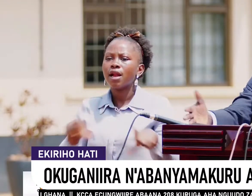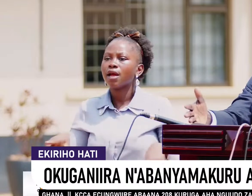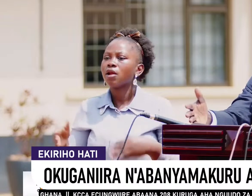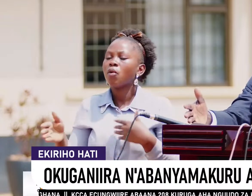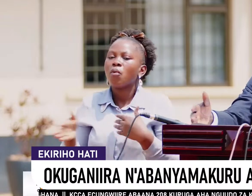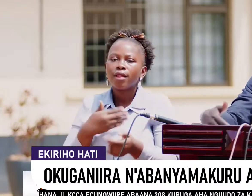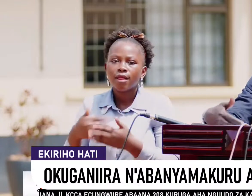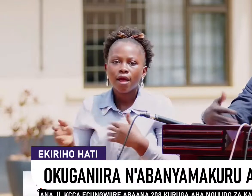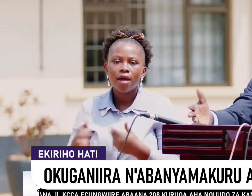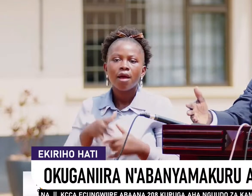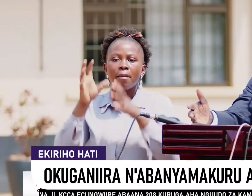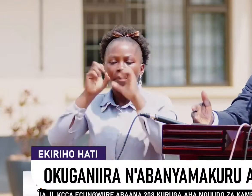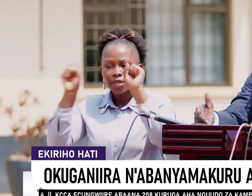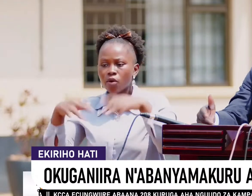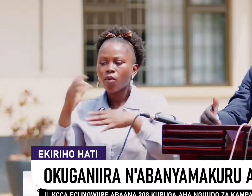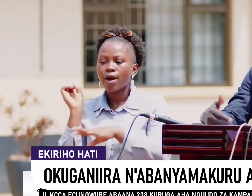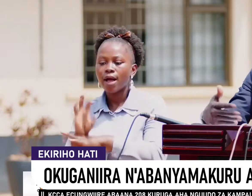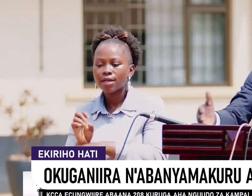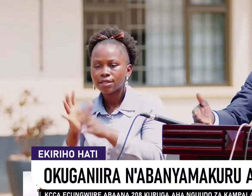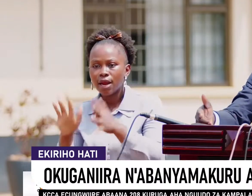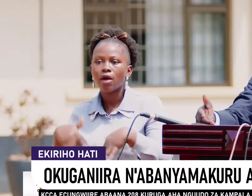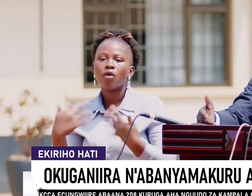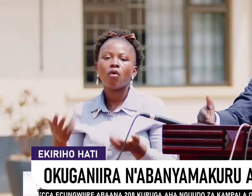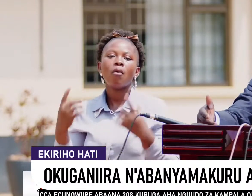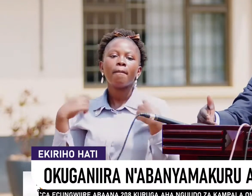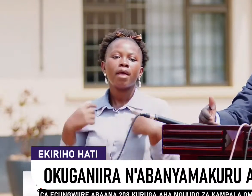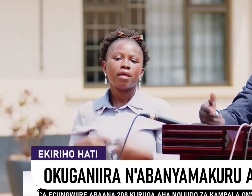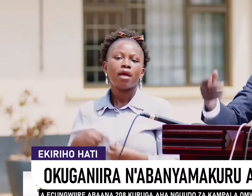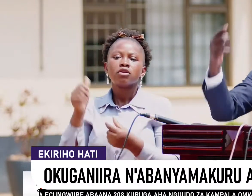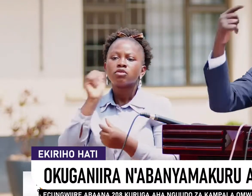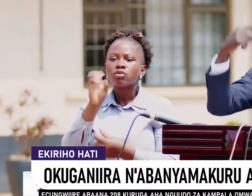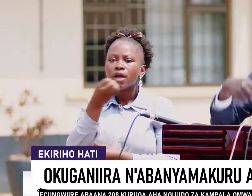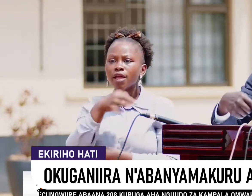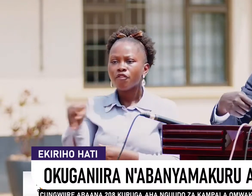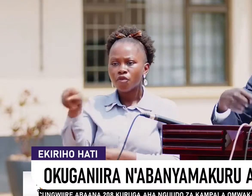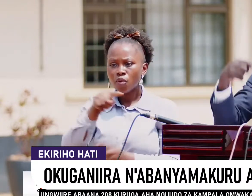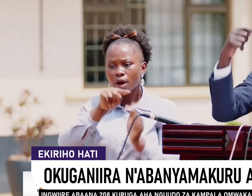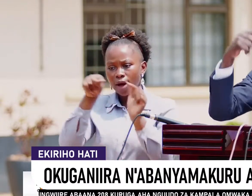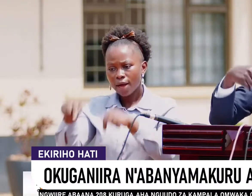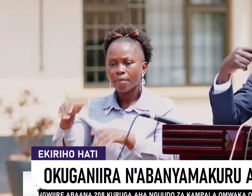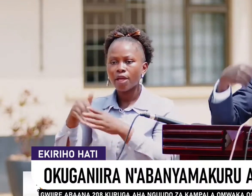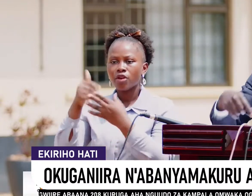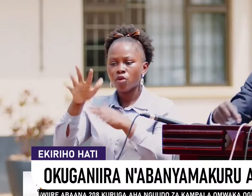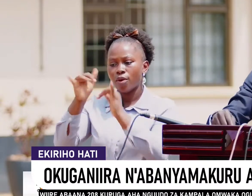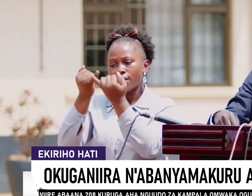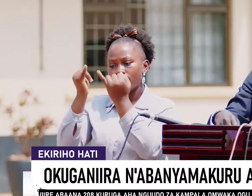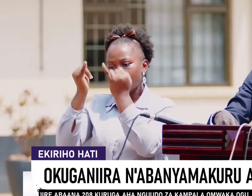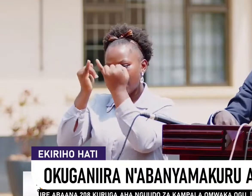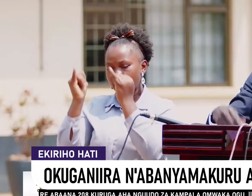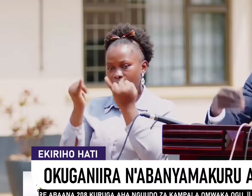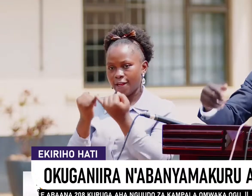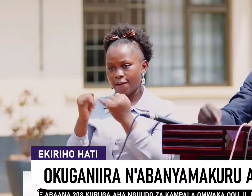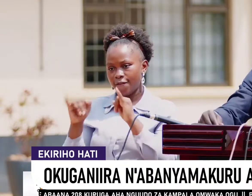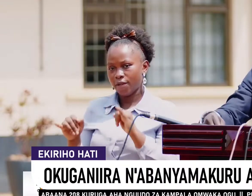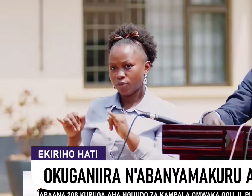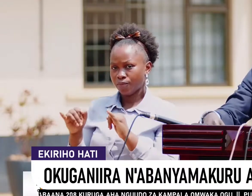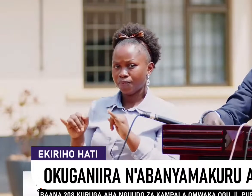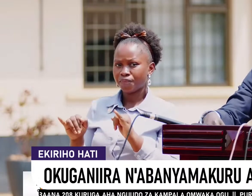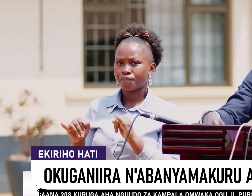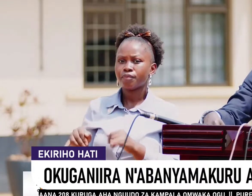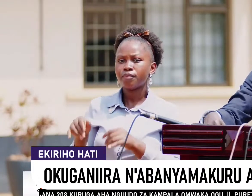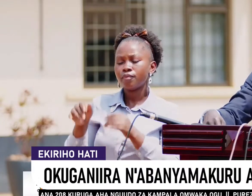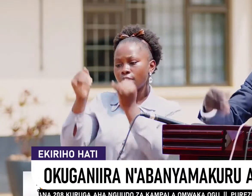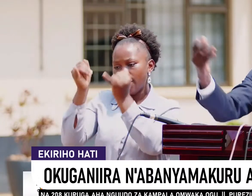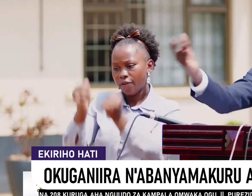as president or councillor or mayor. So if you are coming in your individual capacity as a presidential